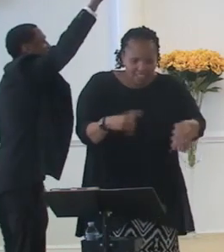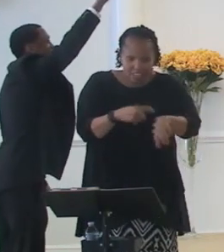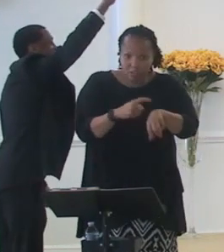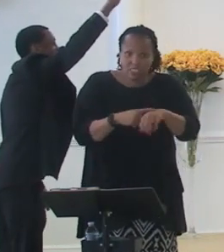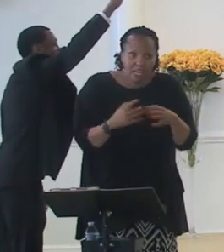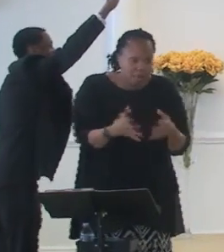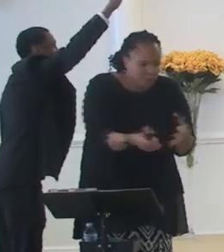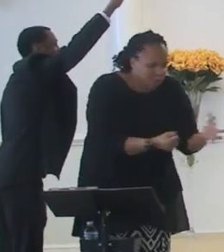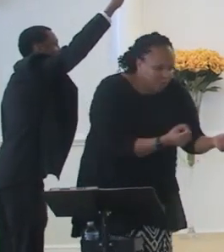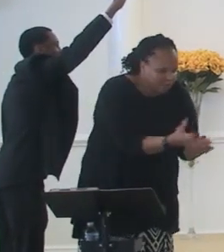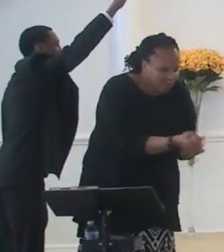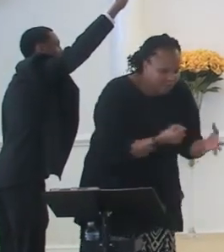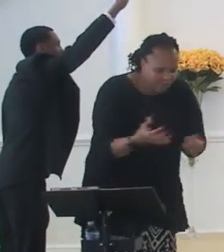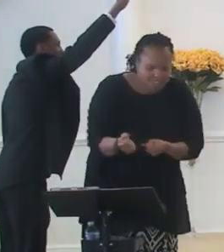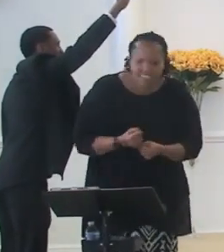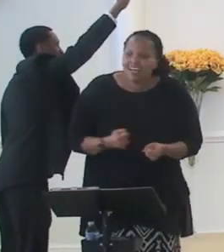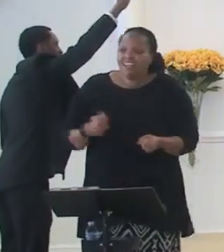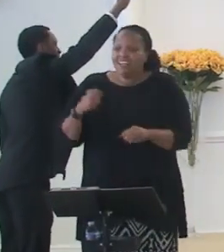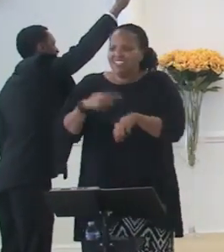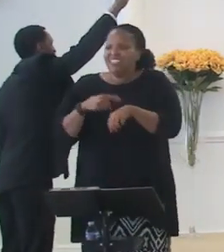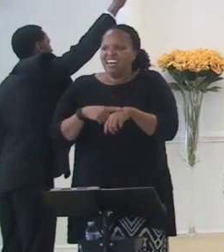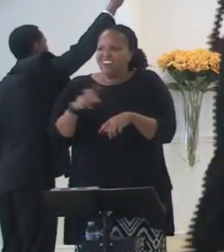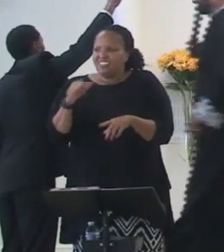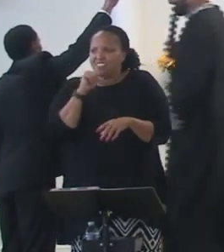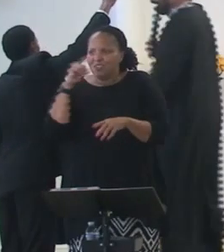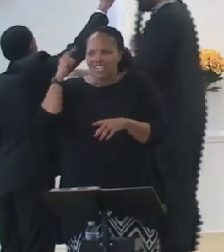was going to make it, did you? Okay.